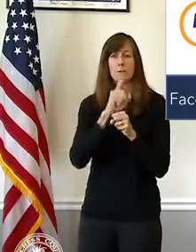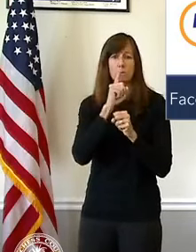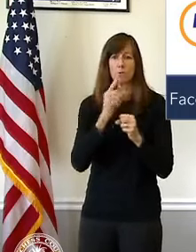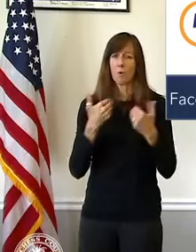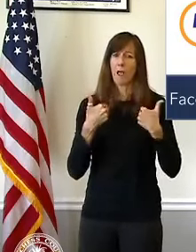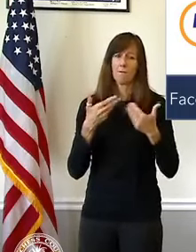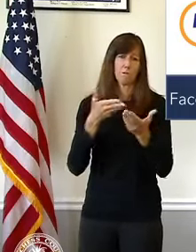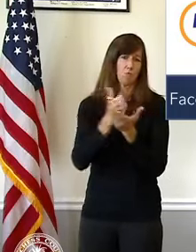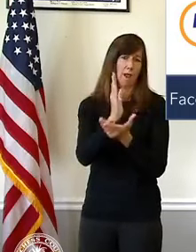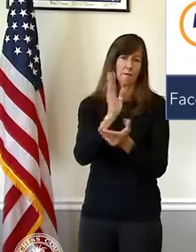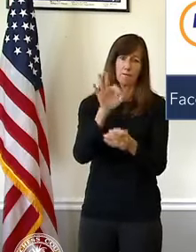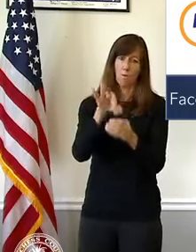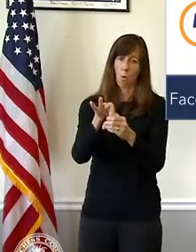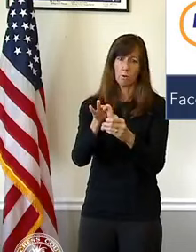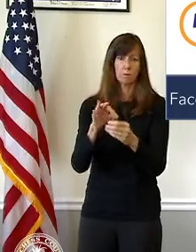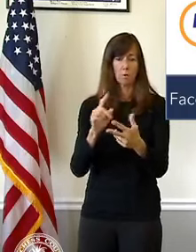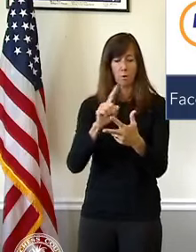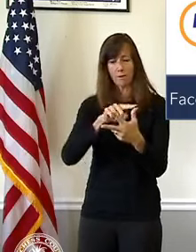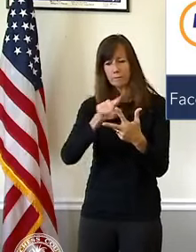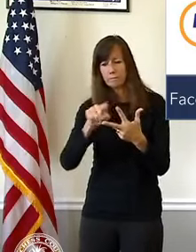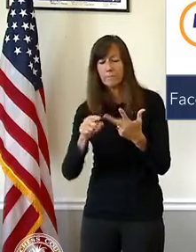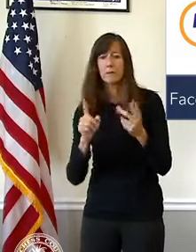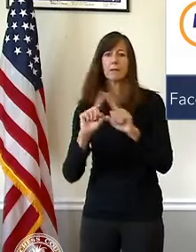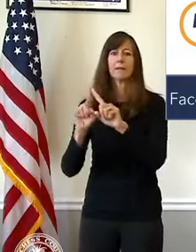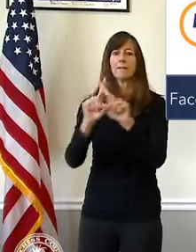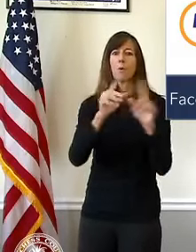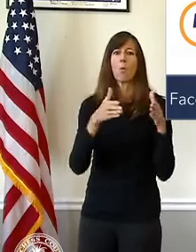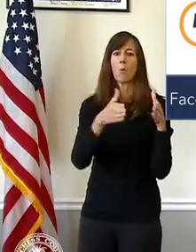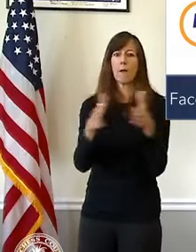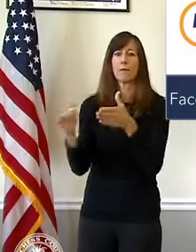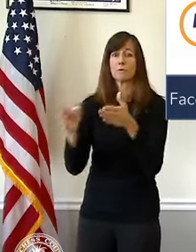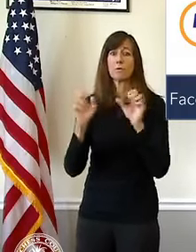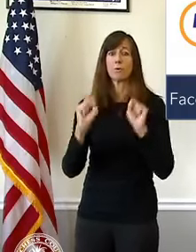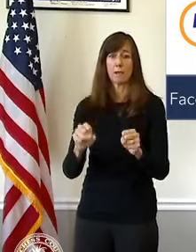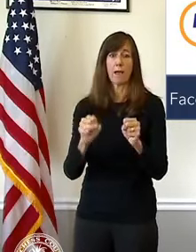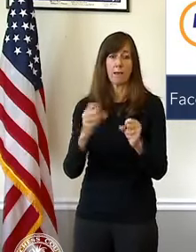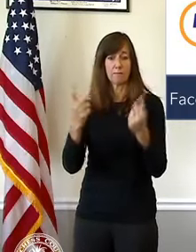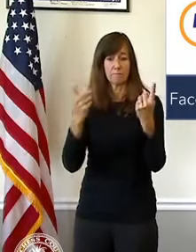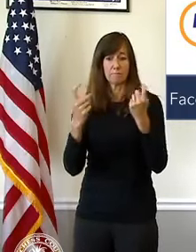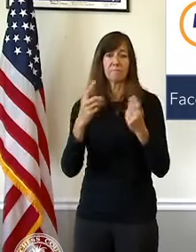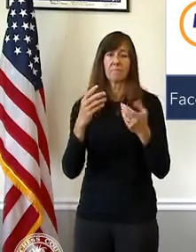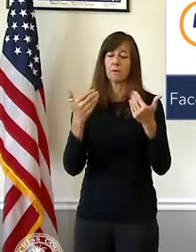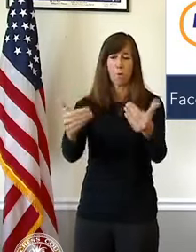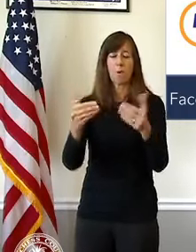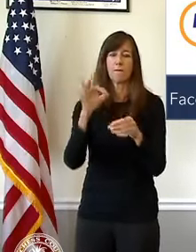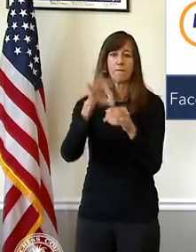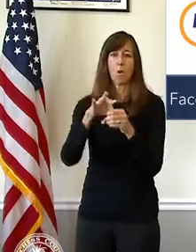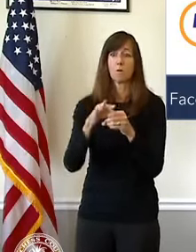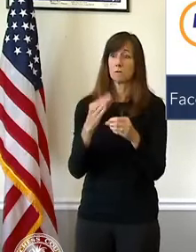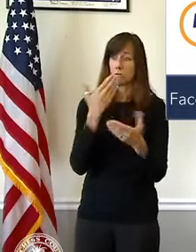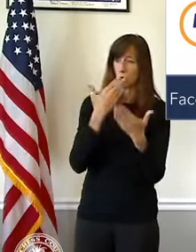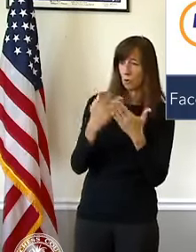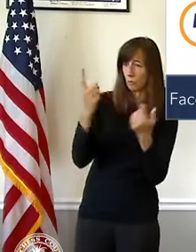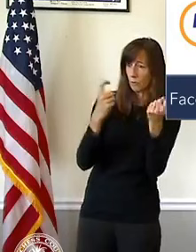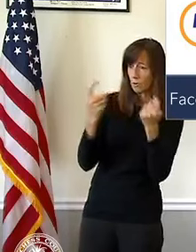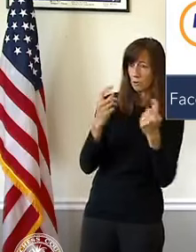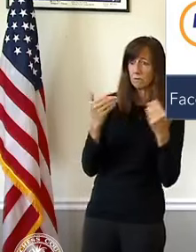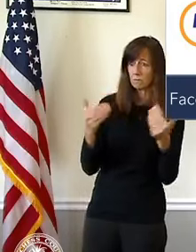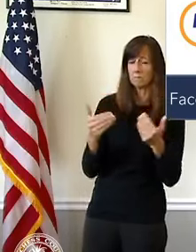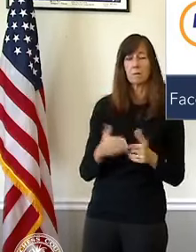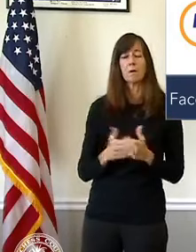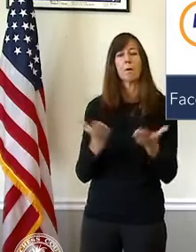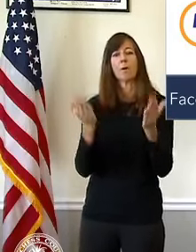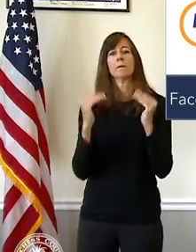is being secured, and believe me, our Board of Elections is working very, very hard. We're good on questions. So what I'd like to do is thank you all. We're going to be back with